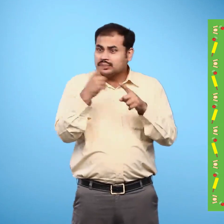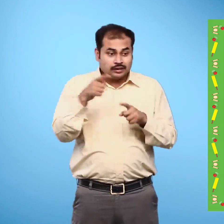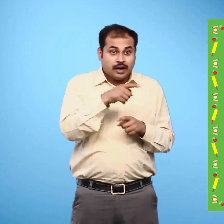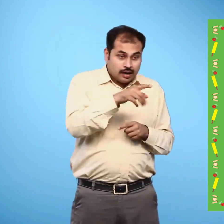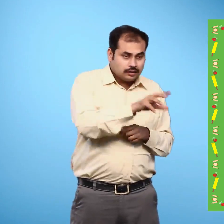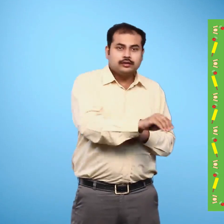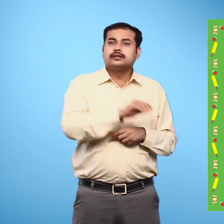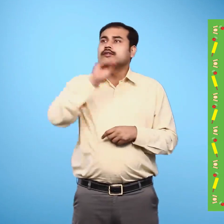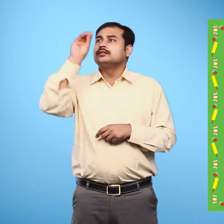appropriate column.